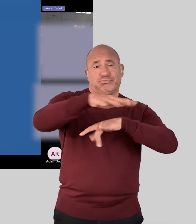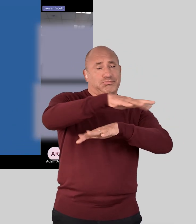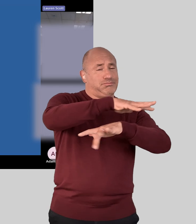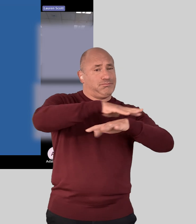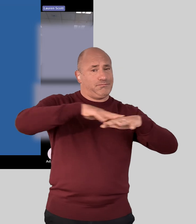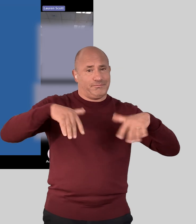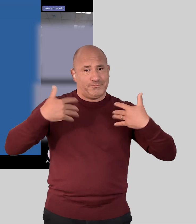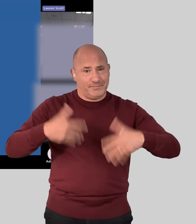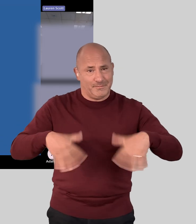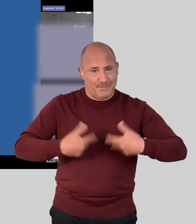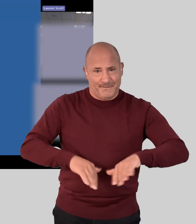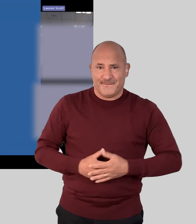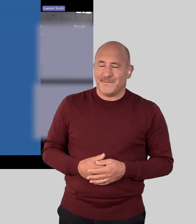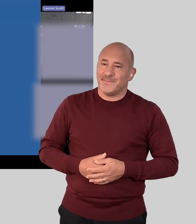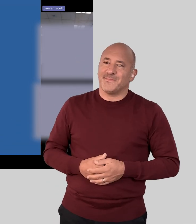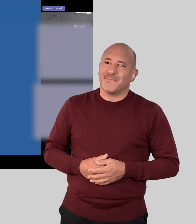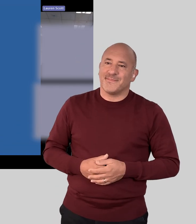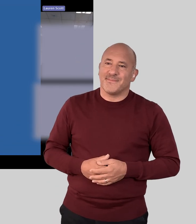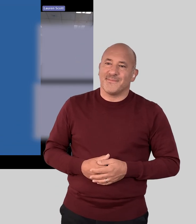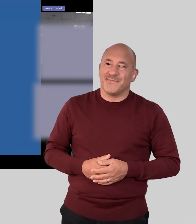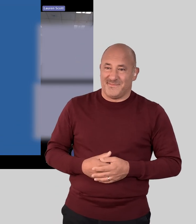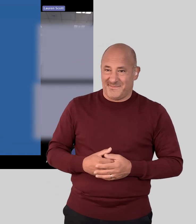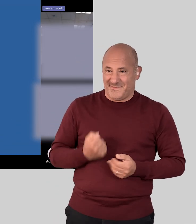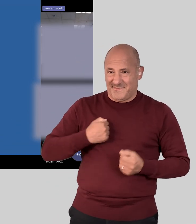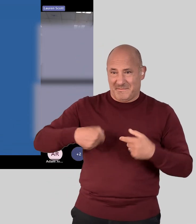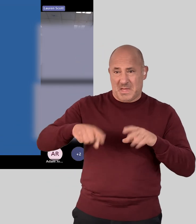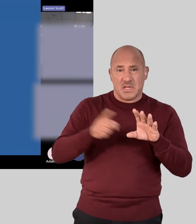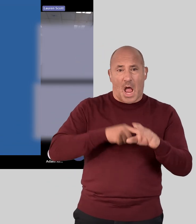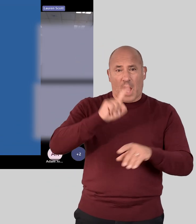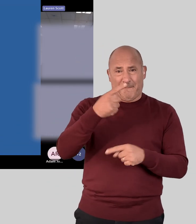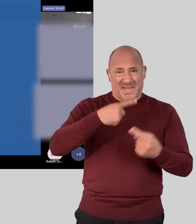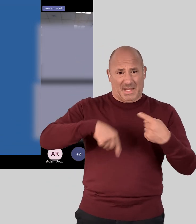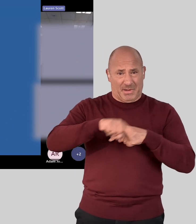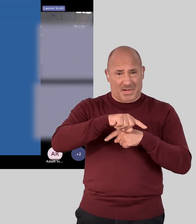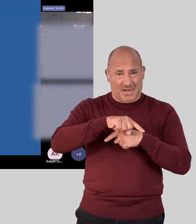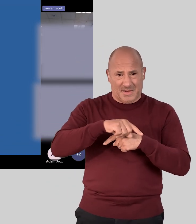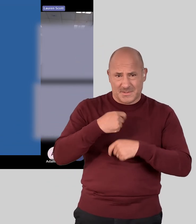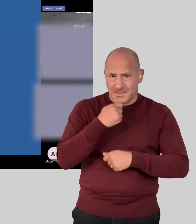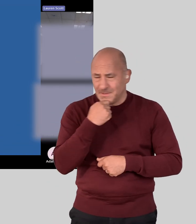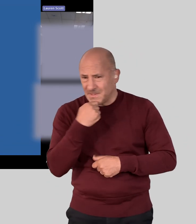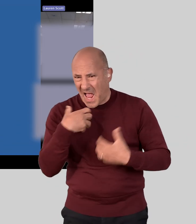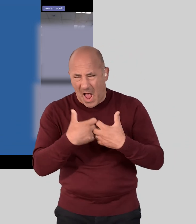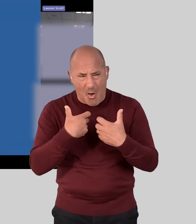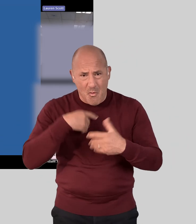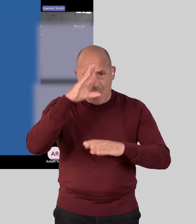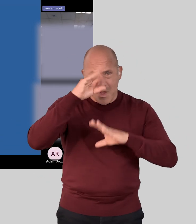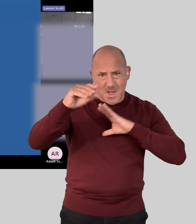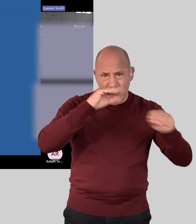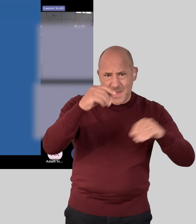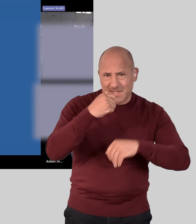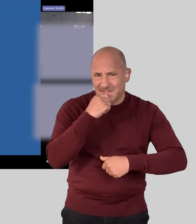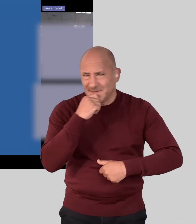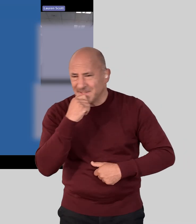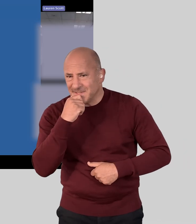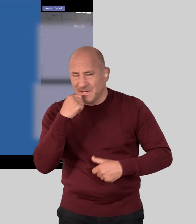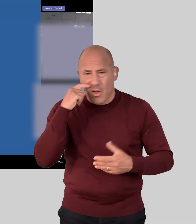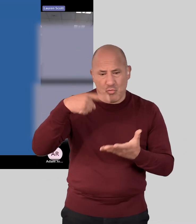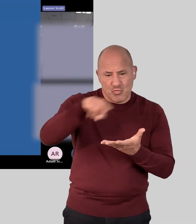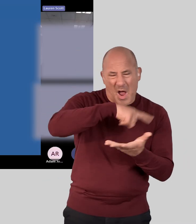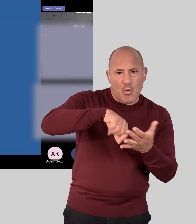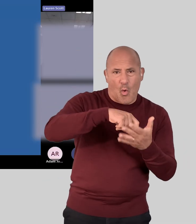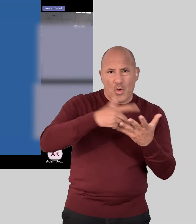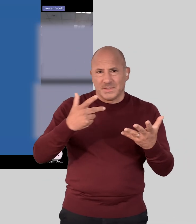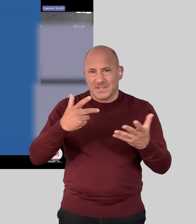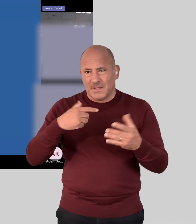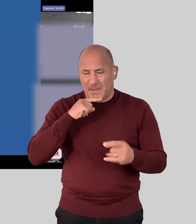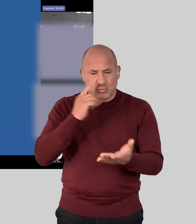multicultural community across the country. Our generation of young people, we had to find new ways to communicate, just getting on